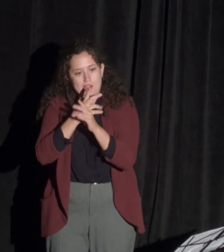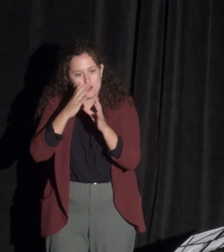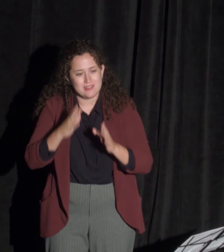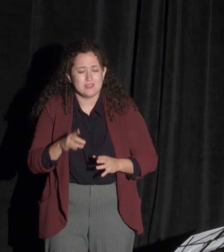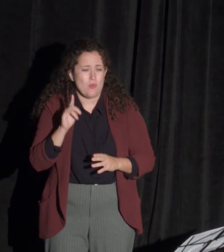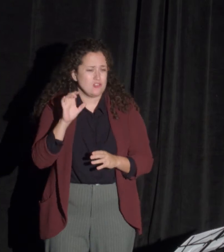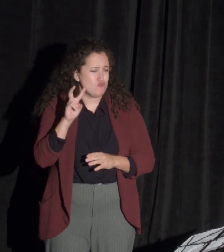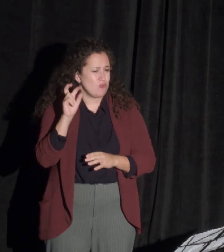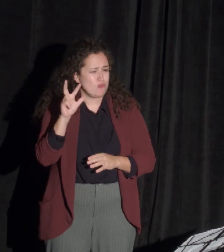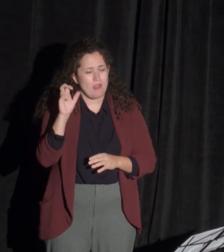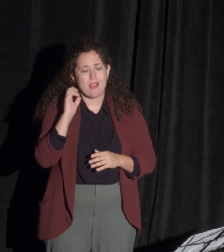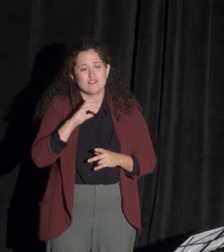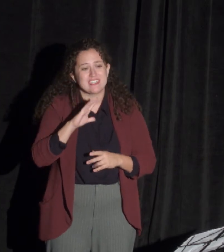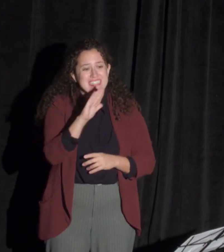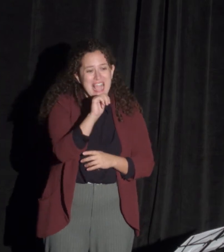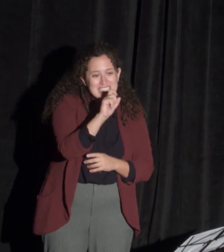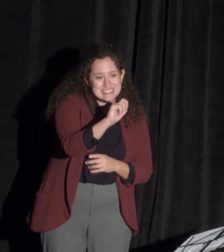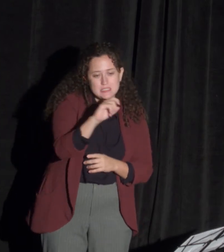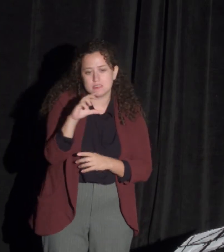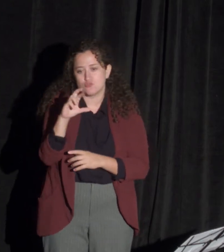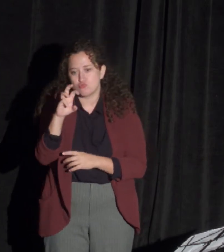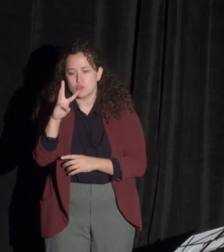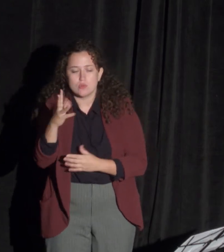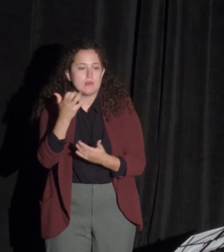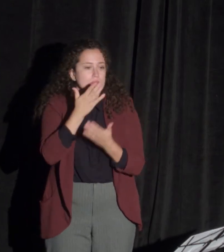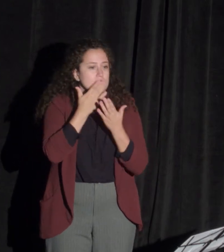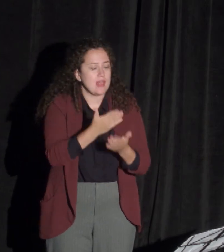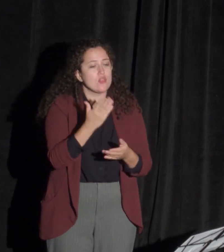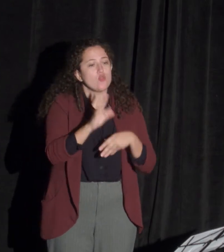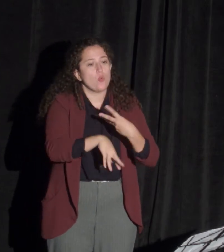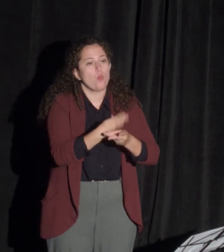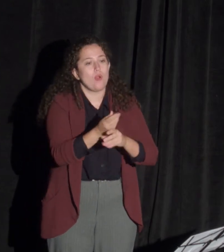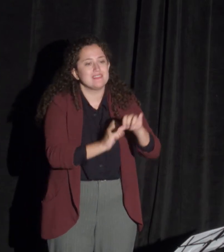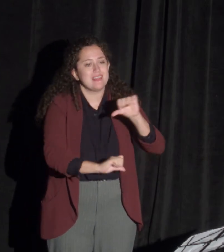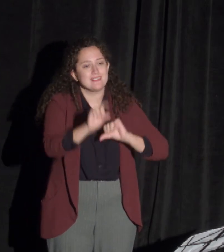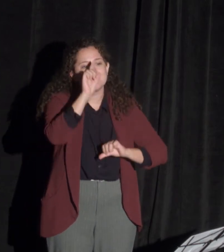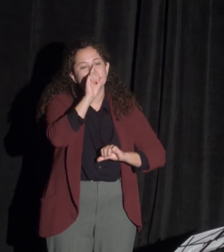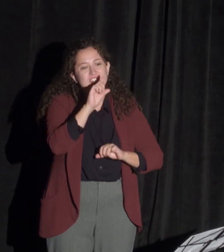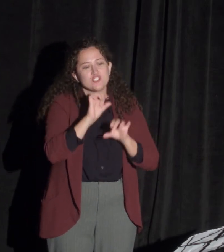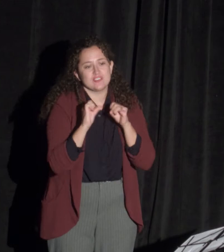to thank the World Science Fiction Society and the Hugo Awards for this great honor.